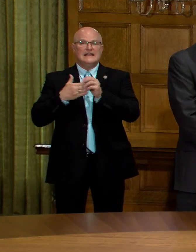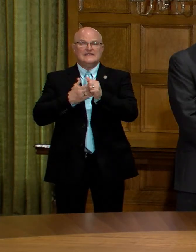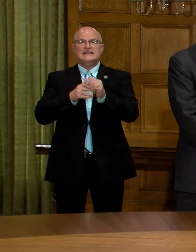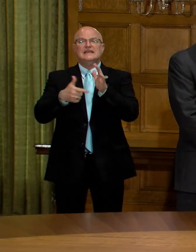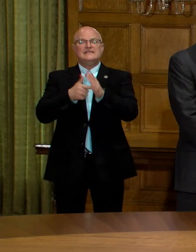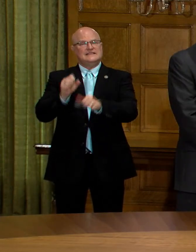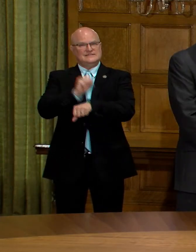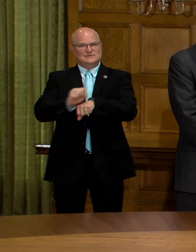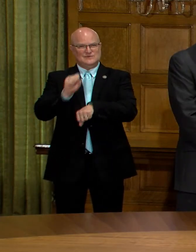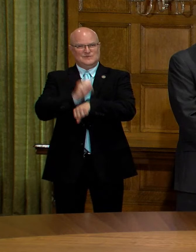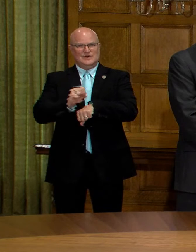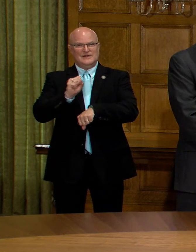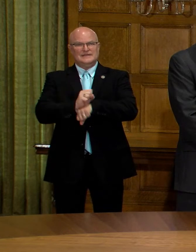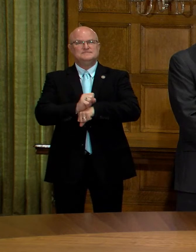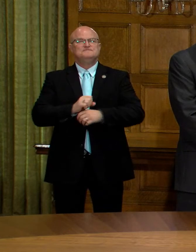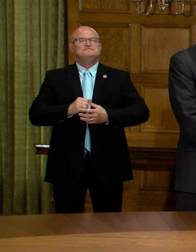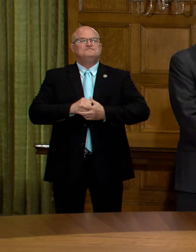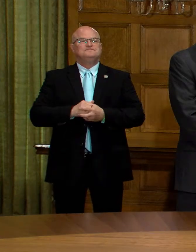I'm